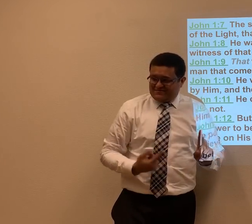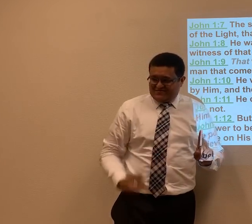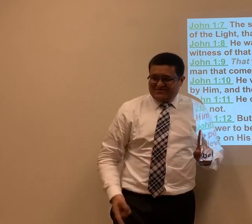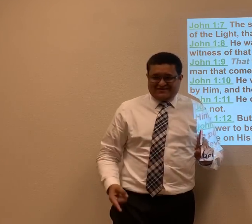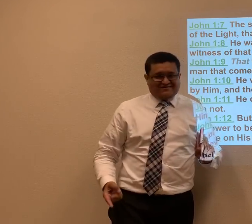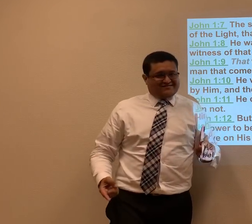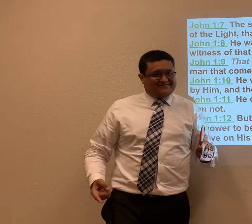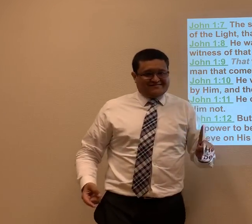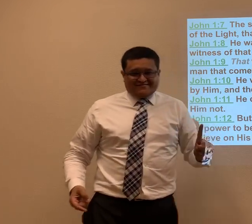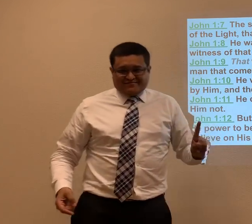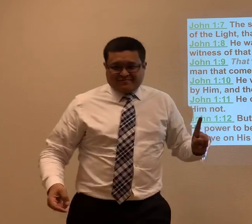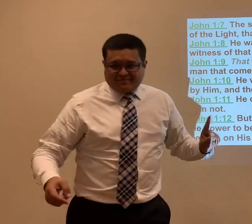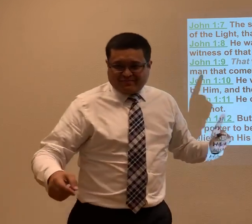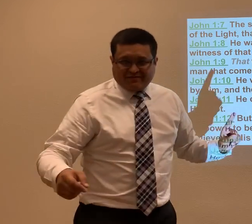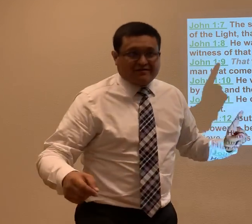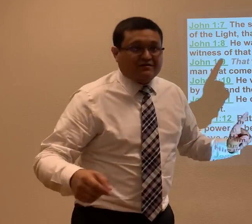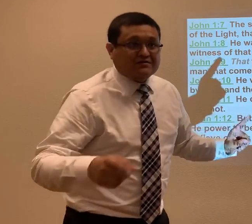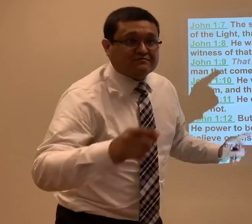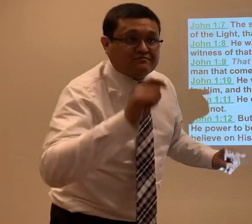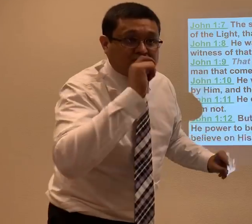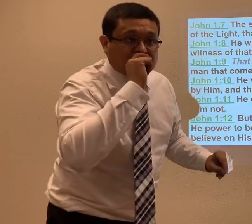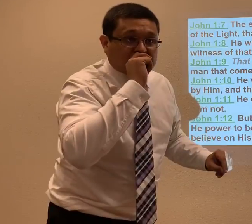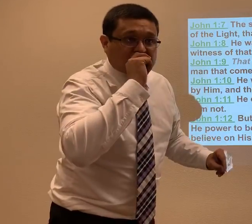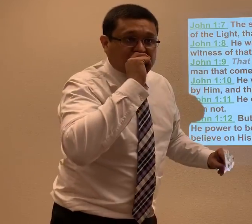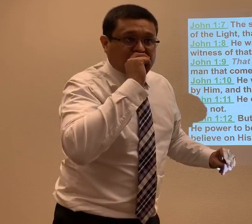verses. Yes. This is all pointing to one God.